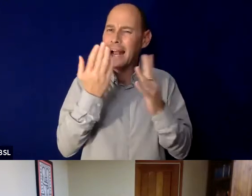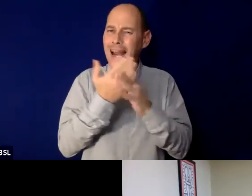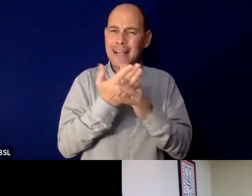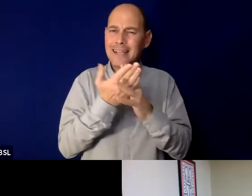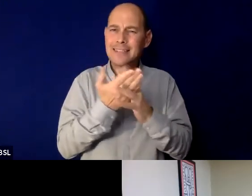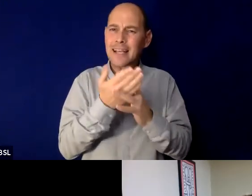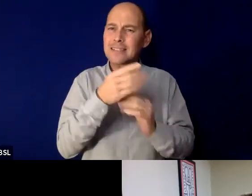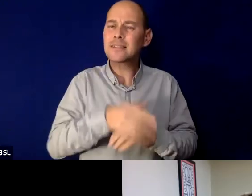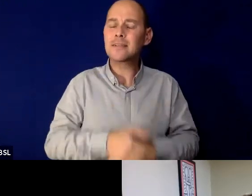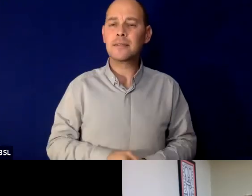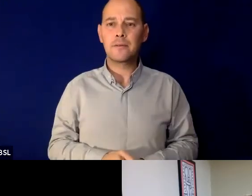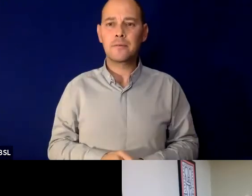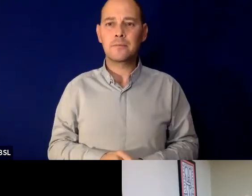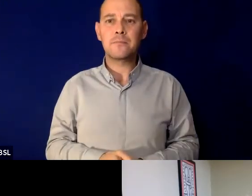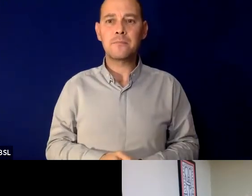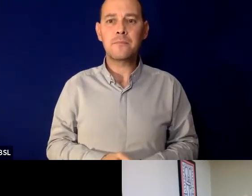Yes, sure. Yes. So